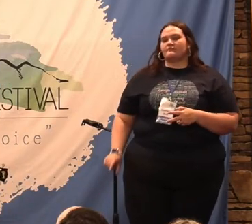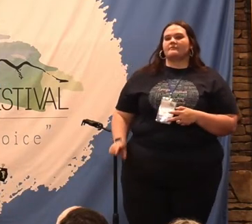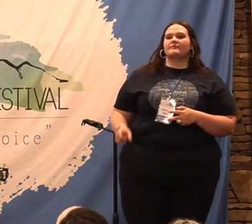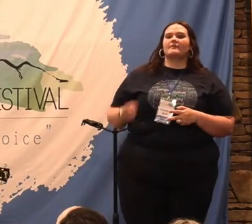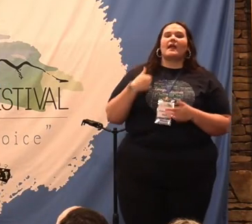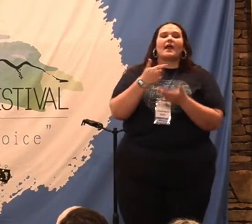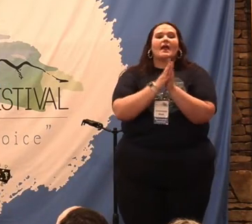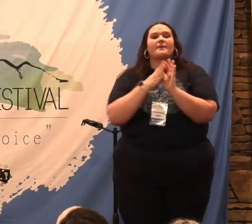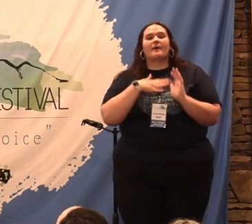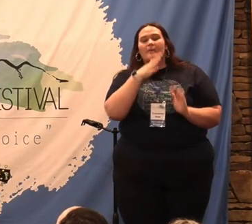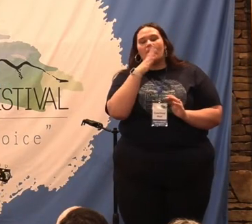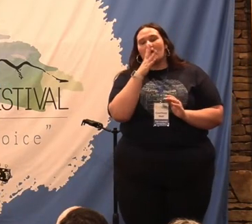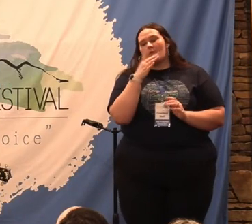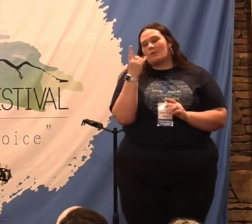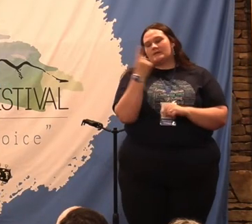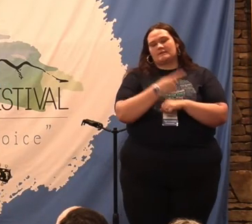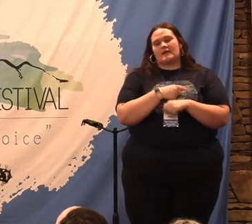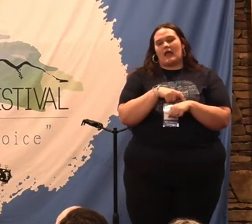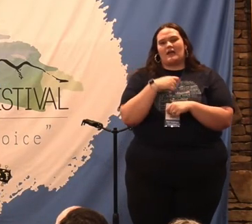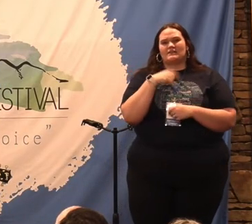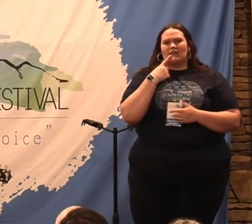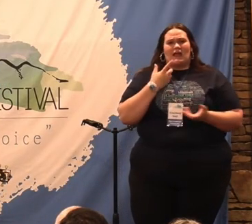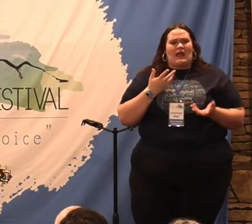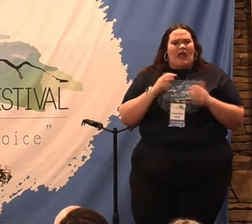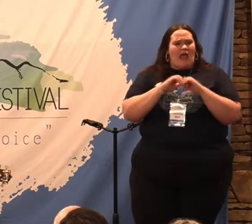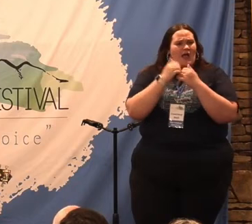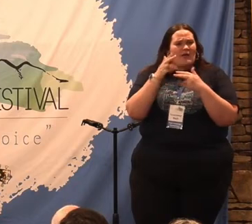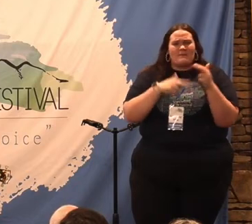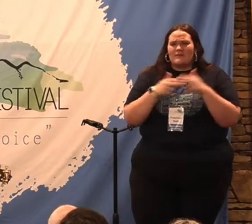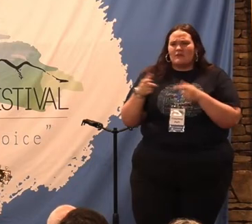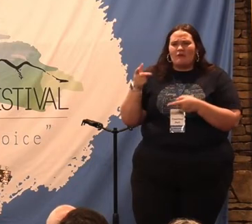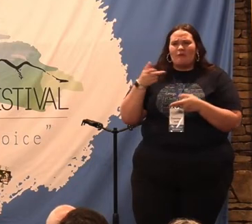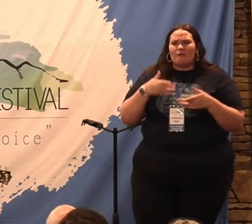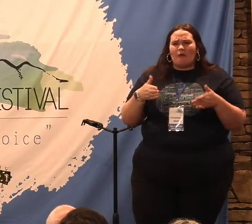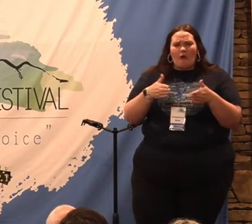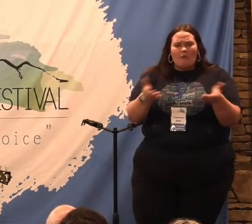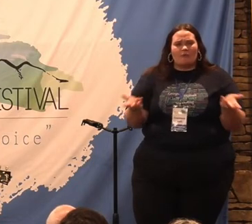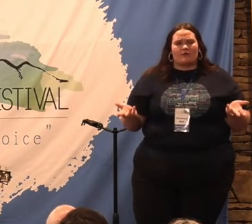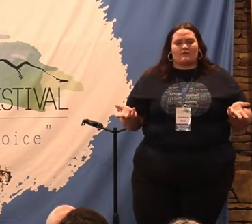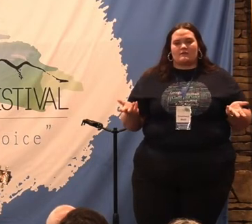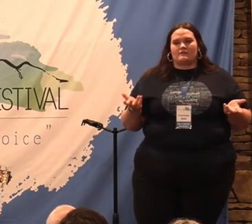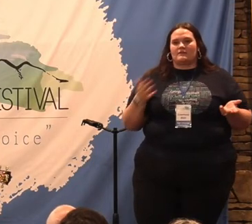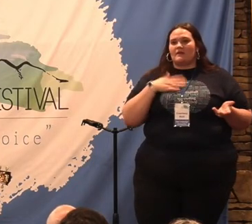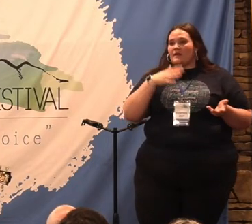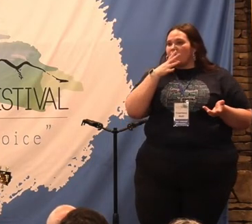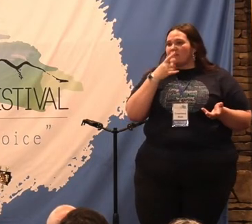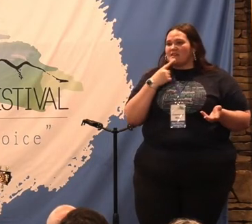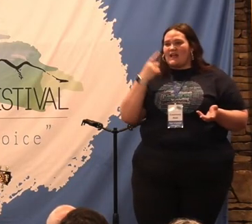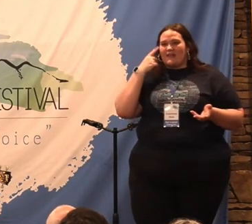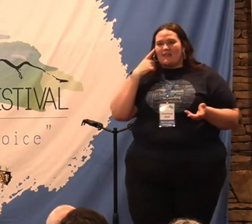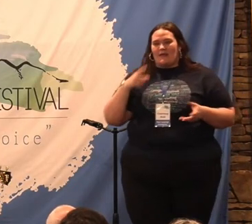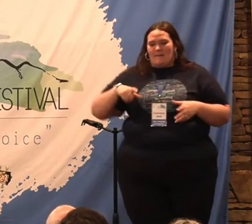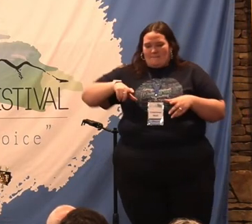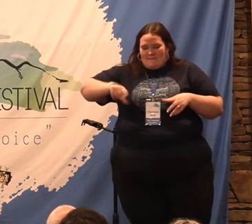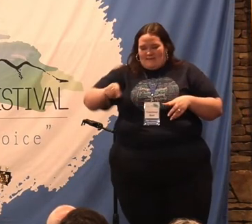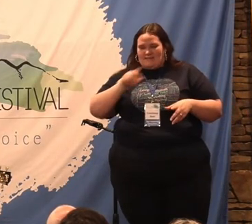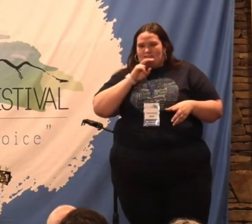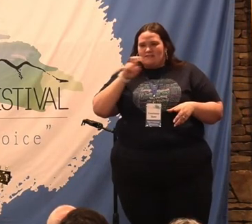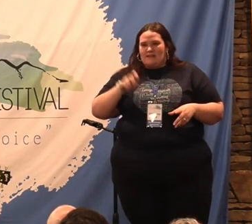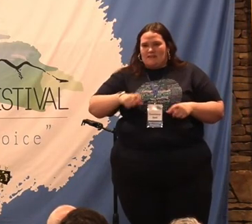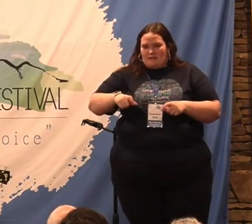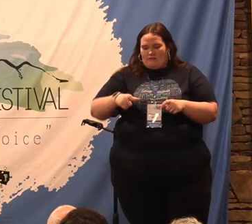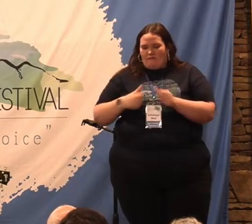I asked my mother one time, I said, I don't see how they built this road. And Mama said, I think what they did was they pinched a snake's tail and followed it with a